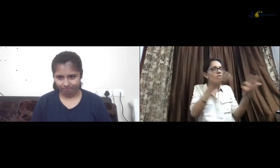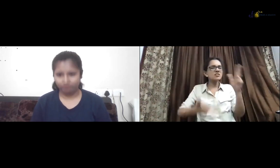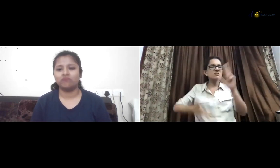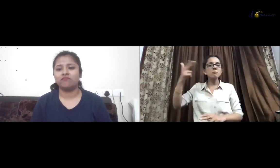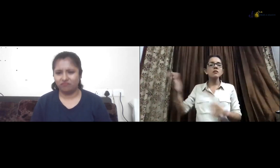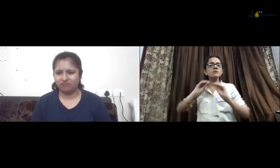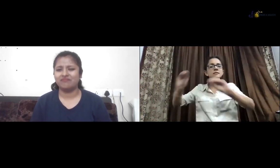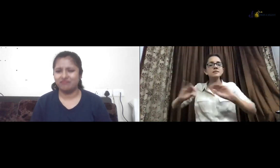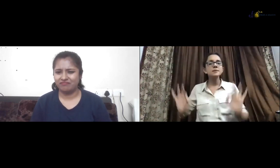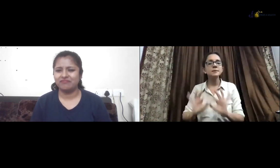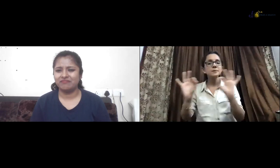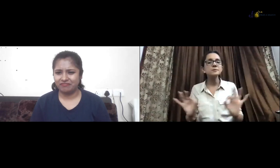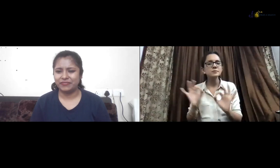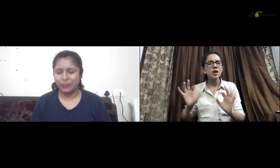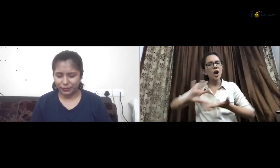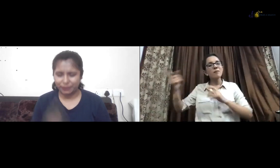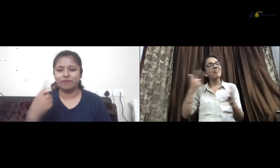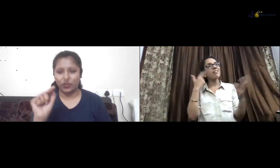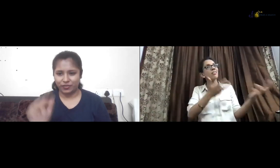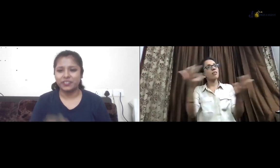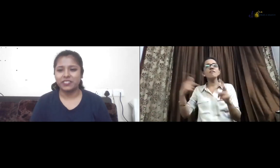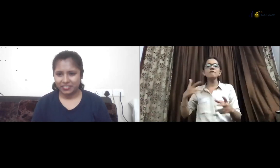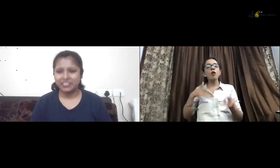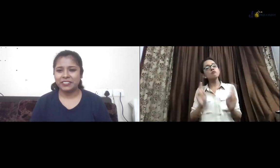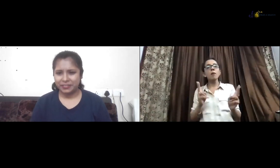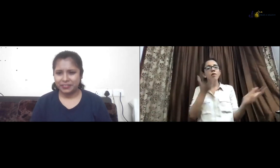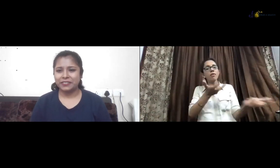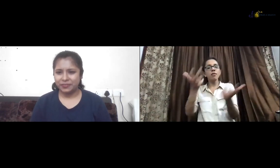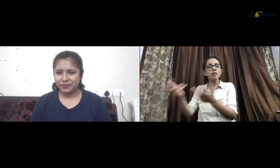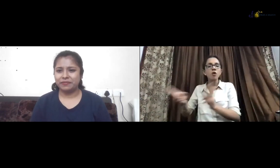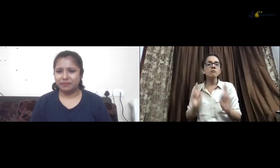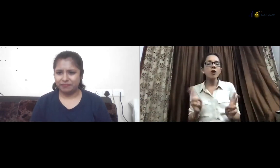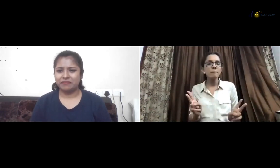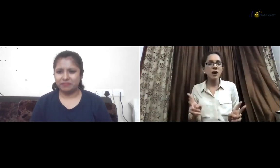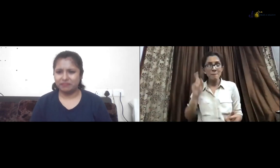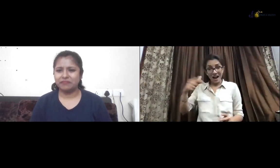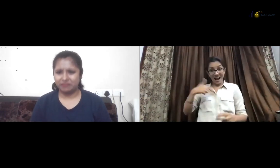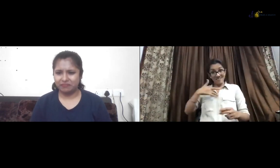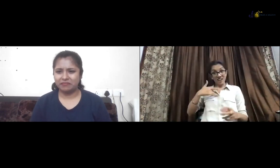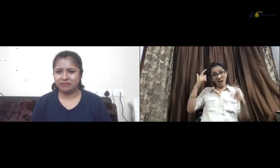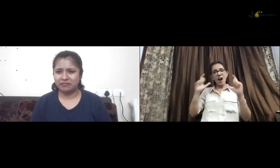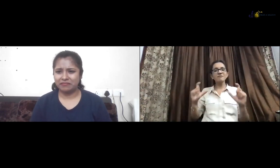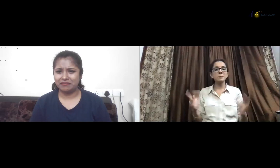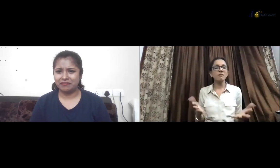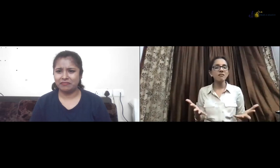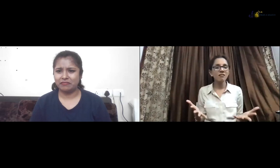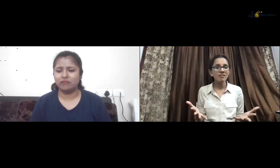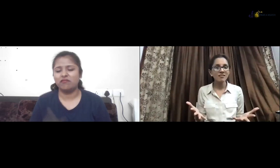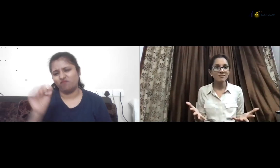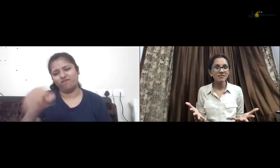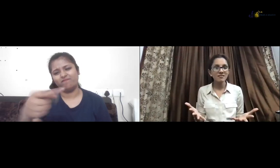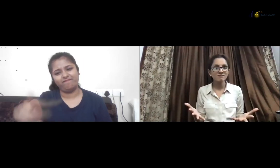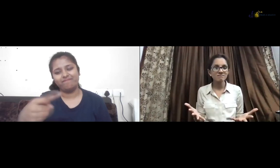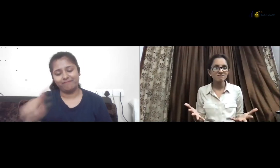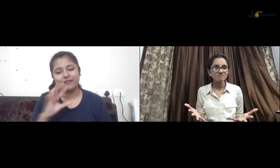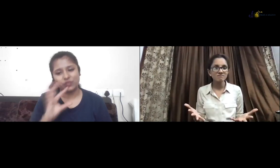their lust? Because they haven't been taught in their childhood. They are allowed to stare at women. That's normal